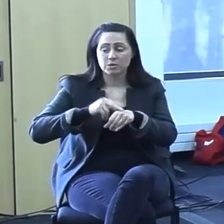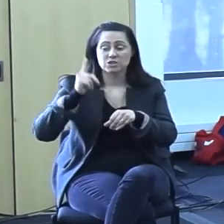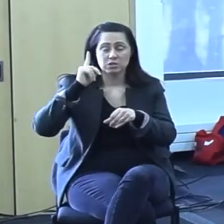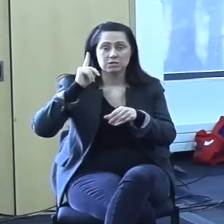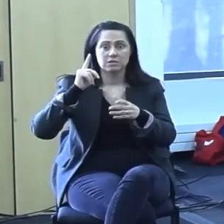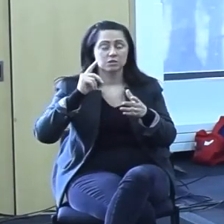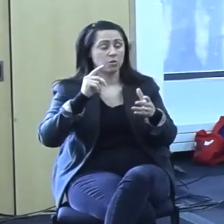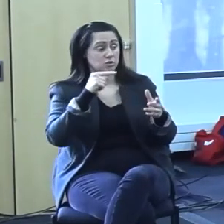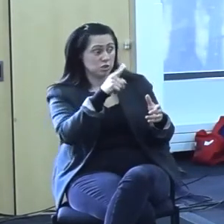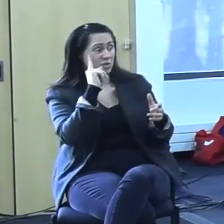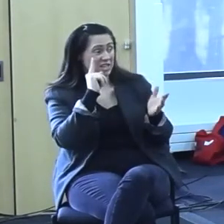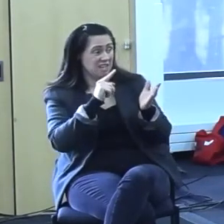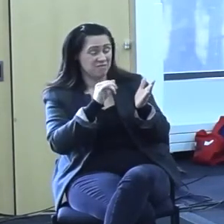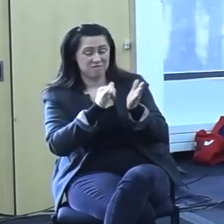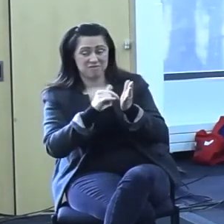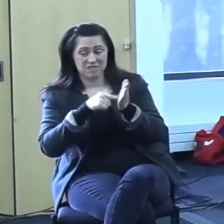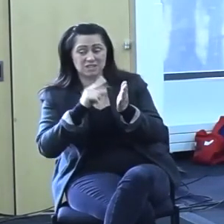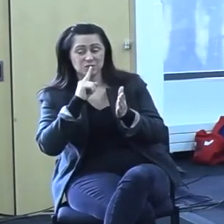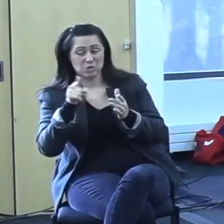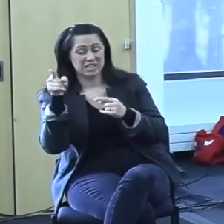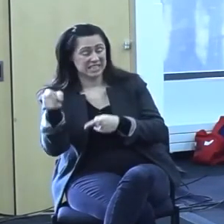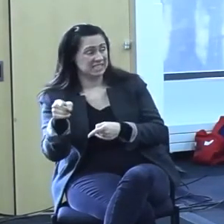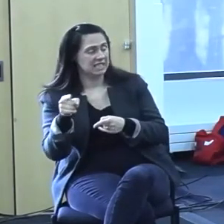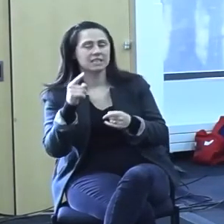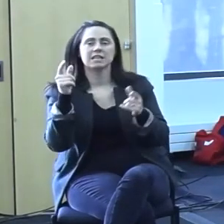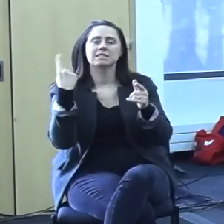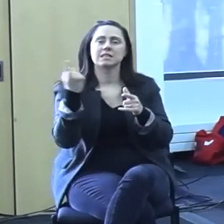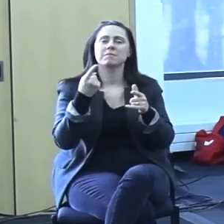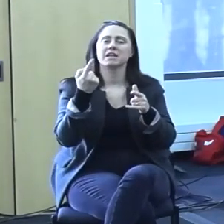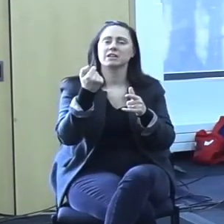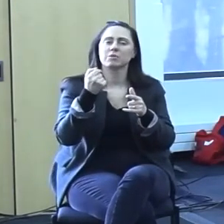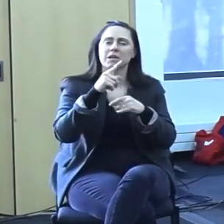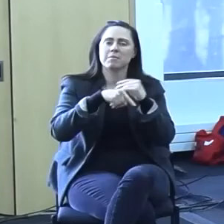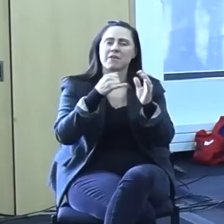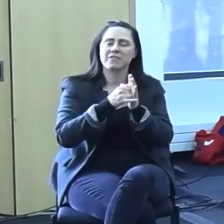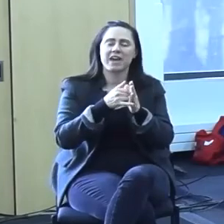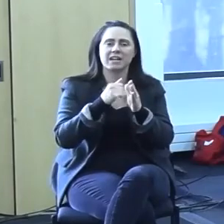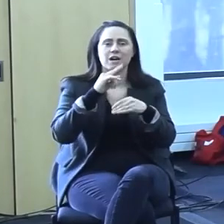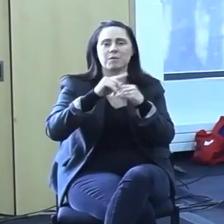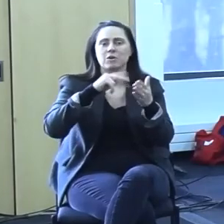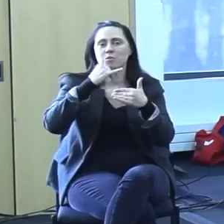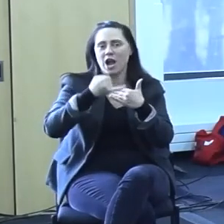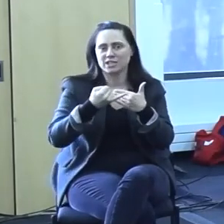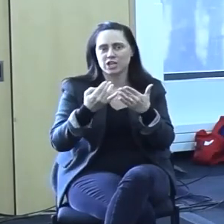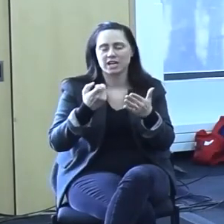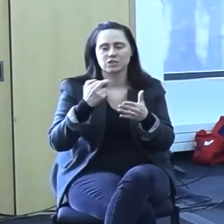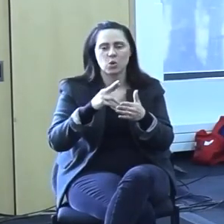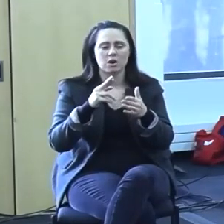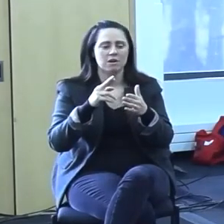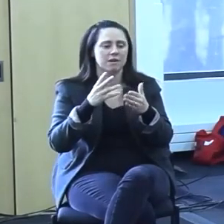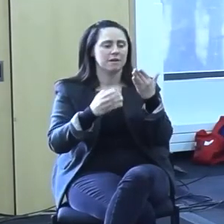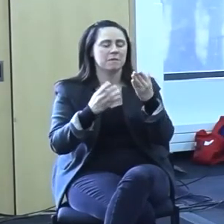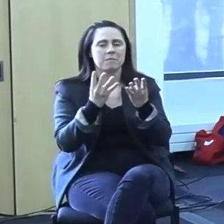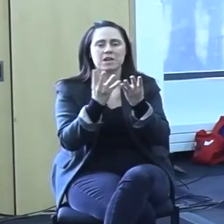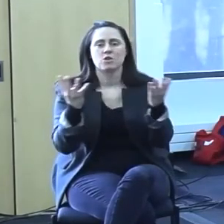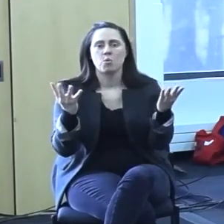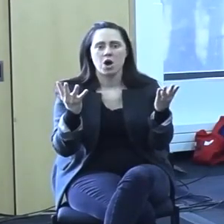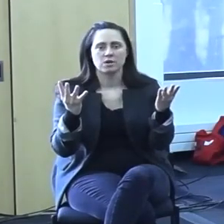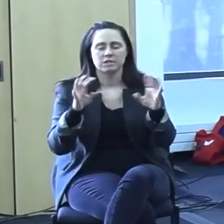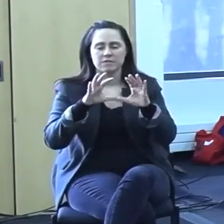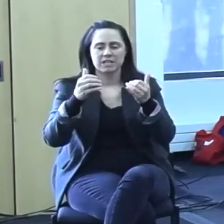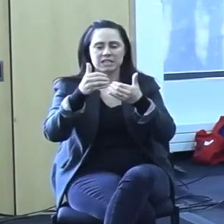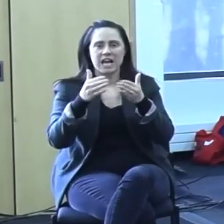realistic? And like something as little as that about a project that will never be built, um, or even leave the walls of the